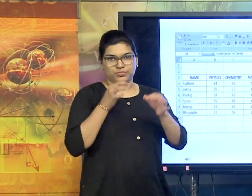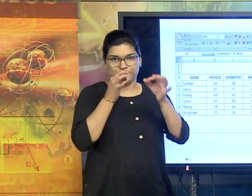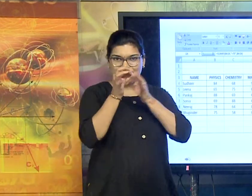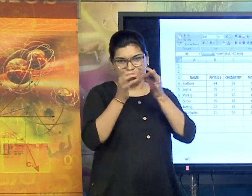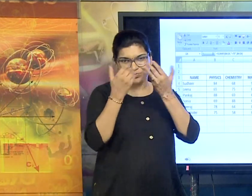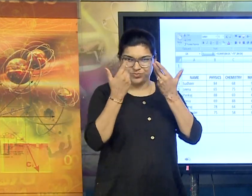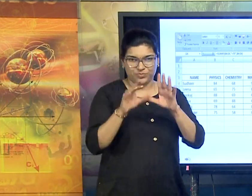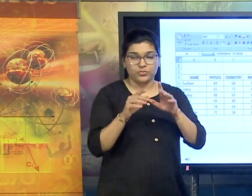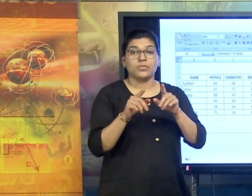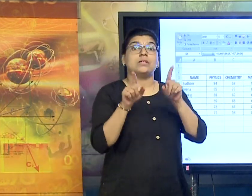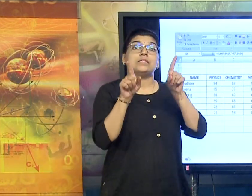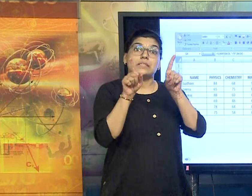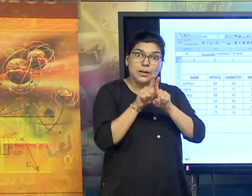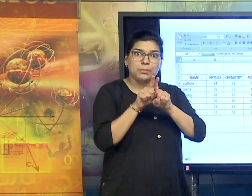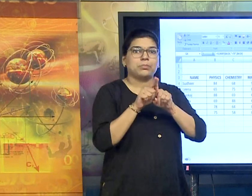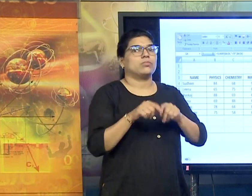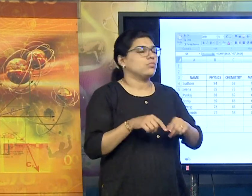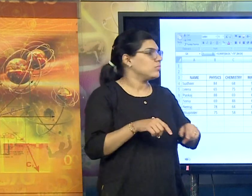Let us now understand this.